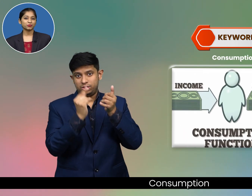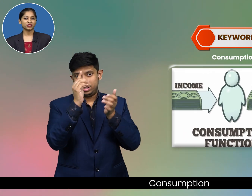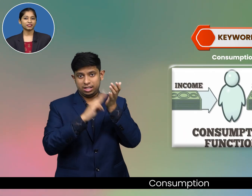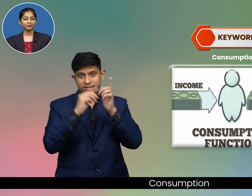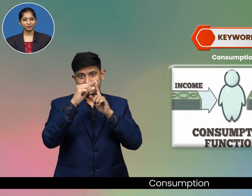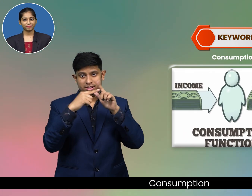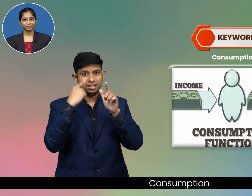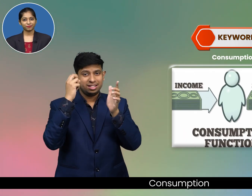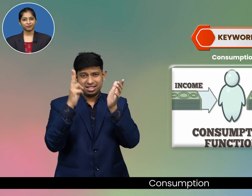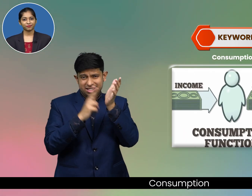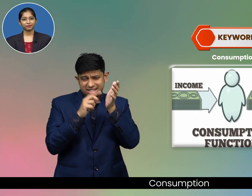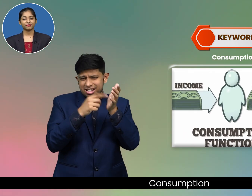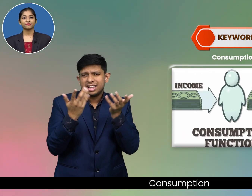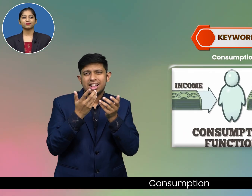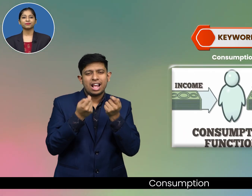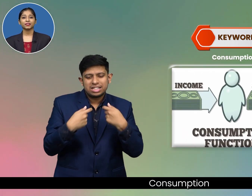Consumption.